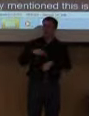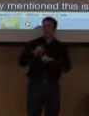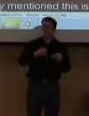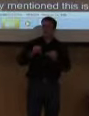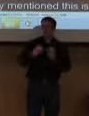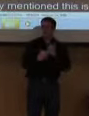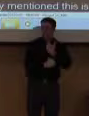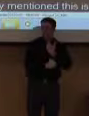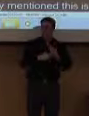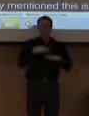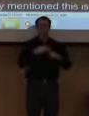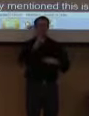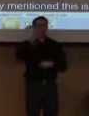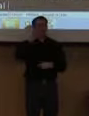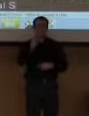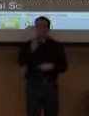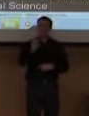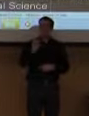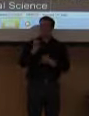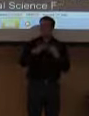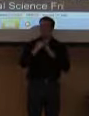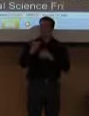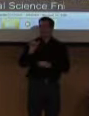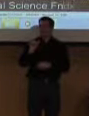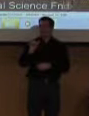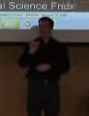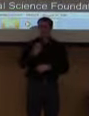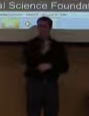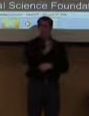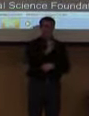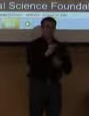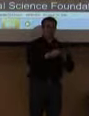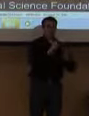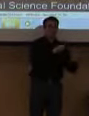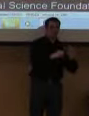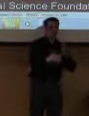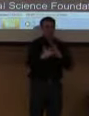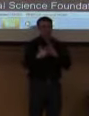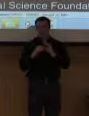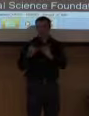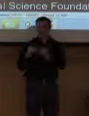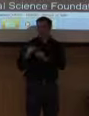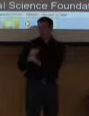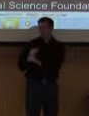called the Deaf STEM Community Alliance. STEM refers to science, technology, engineering, and math.